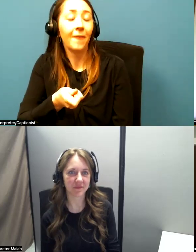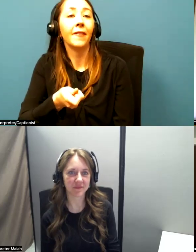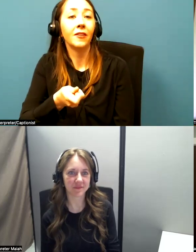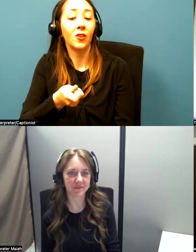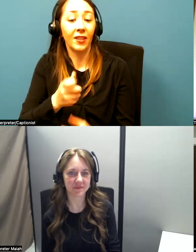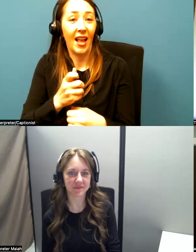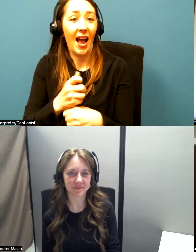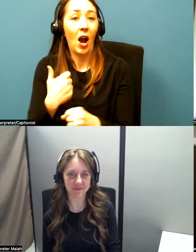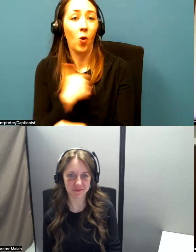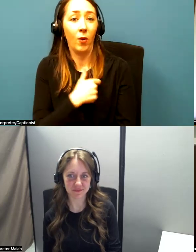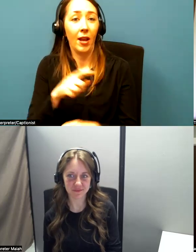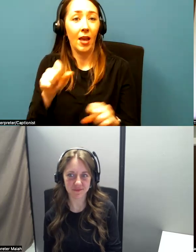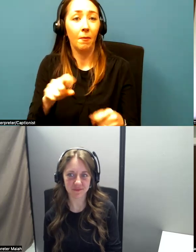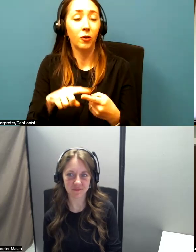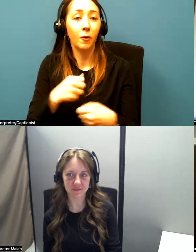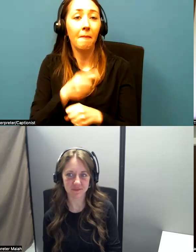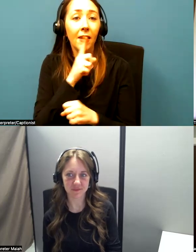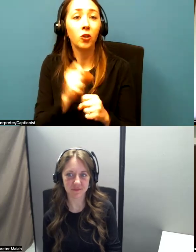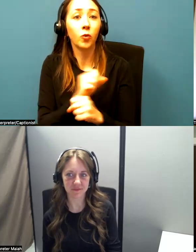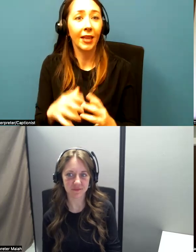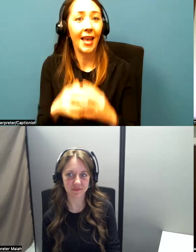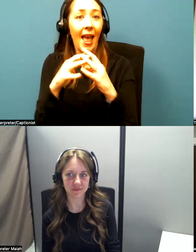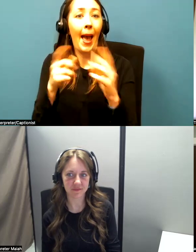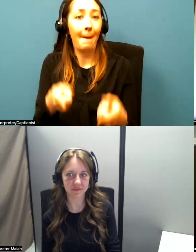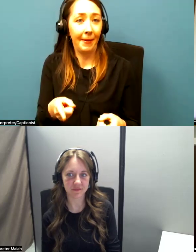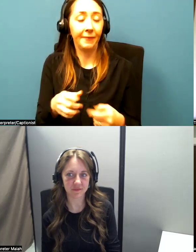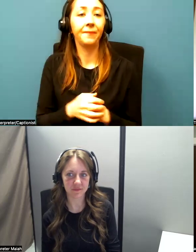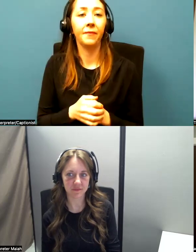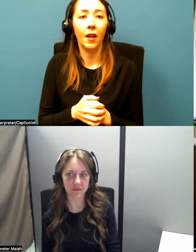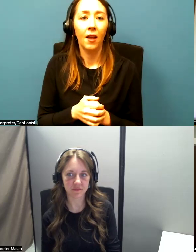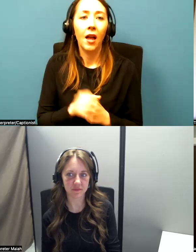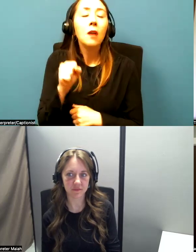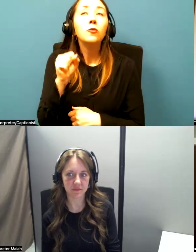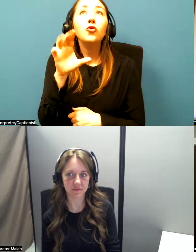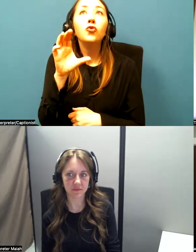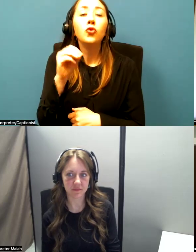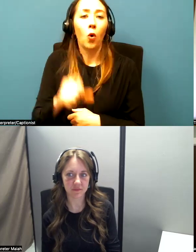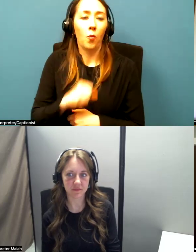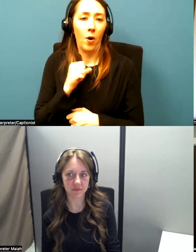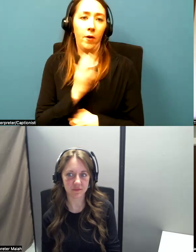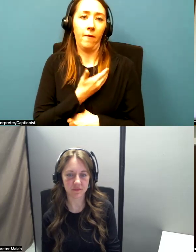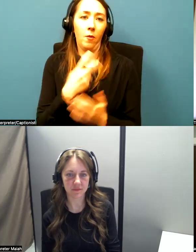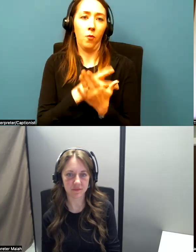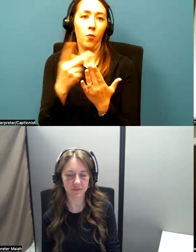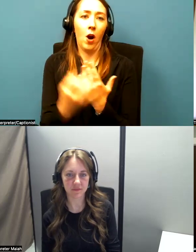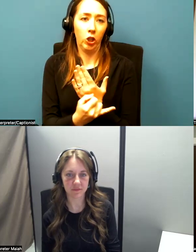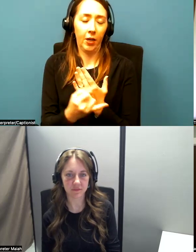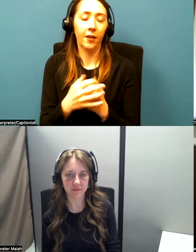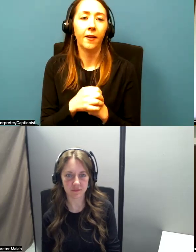we were able to make it happen. And I'm so, so, so proud of it. We